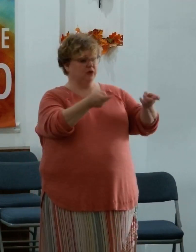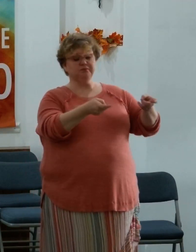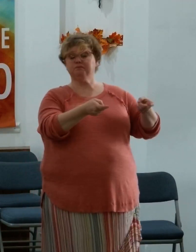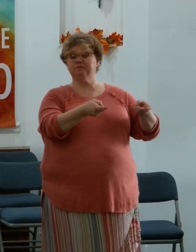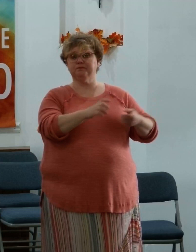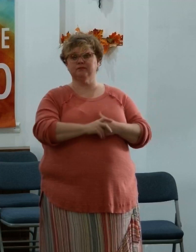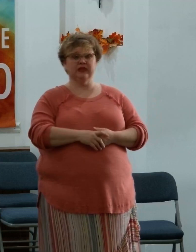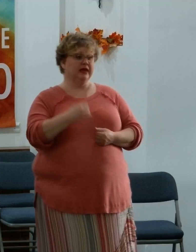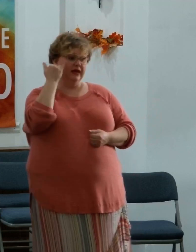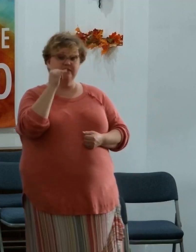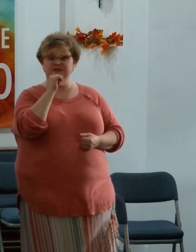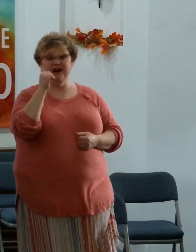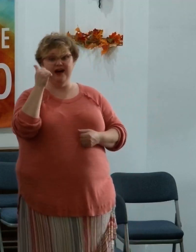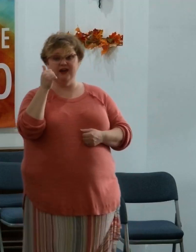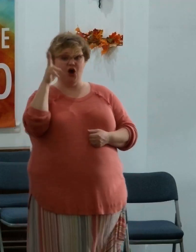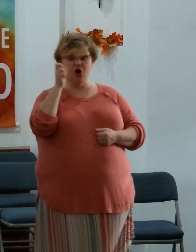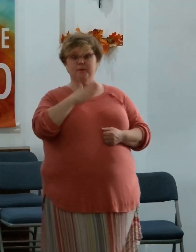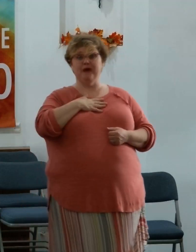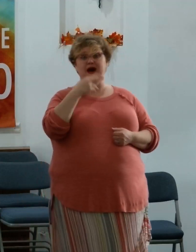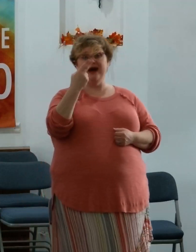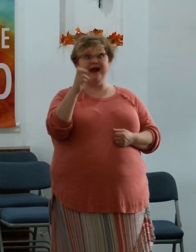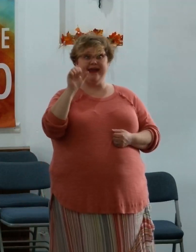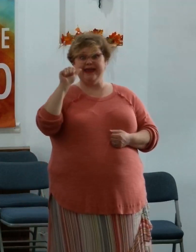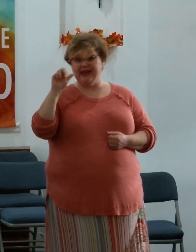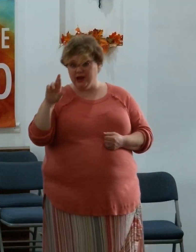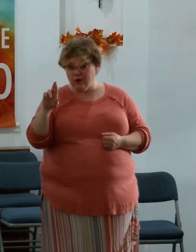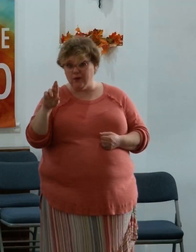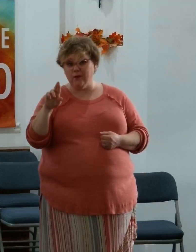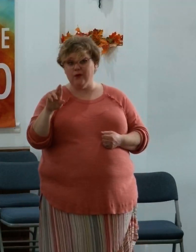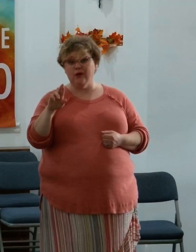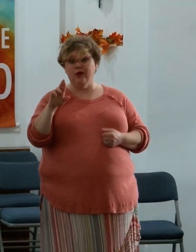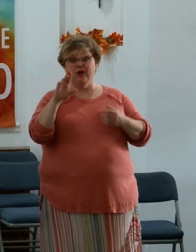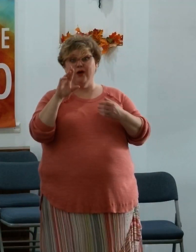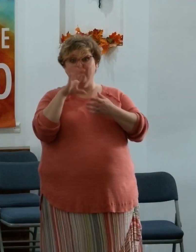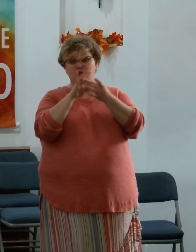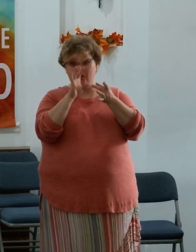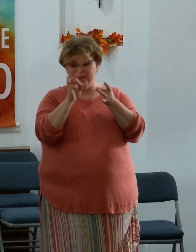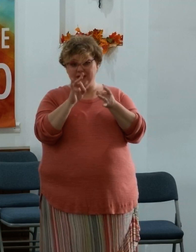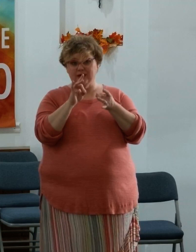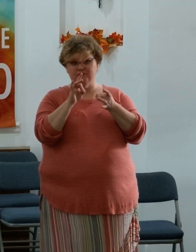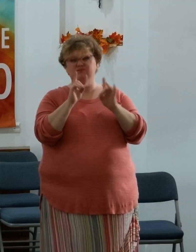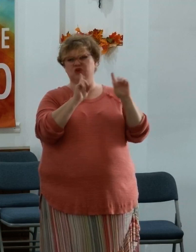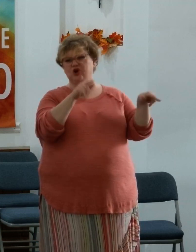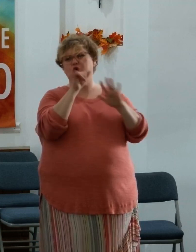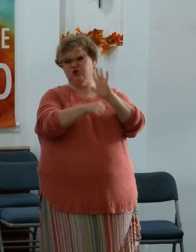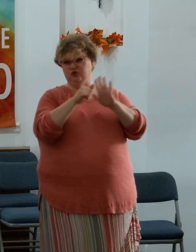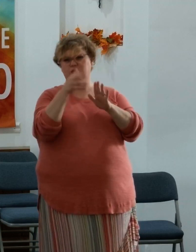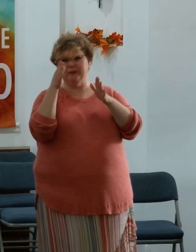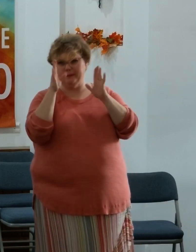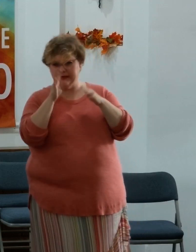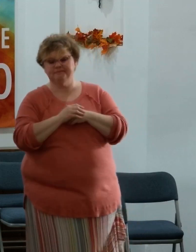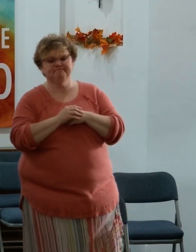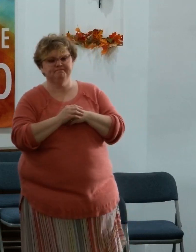And if you hadn't heard my him sermon, go to YouTube and find it and listen to it. Him. Individually and corporately,